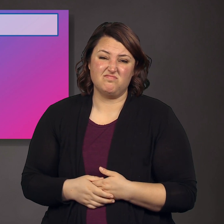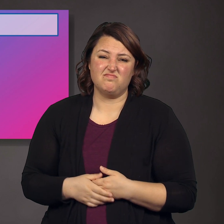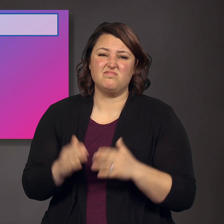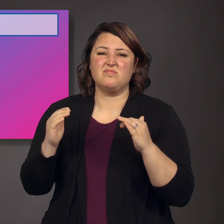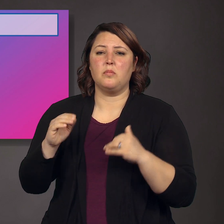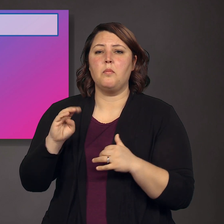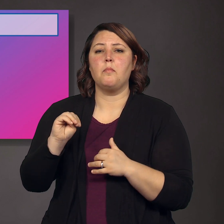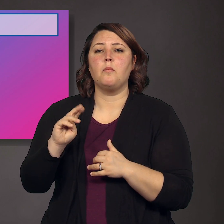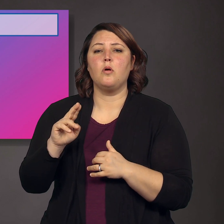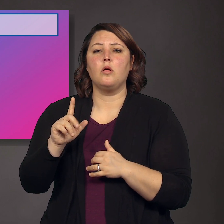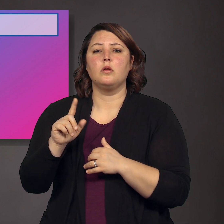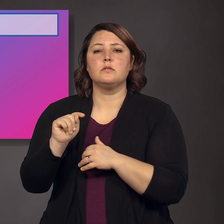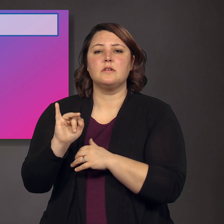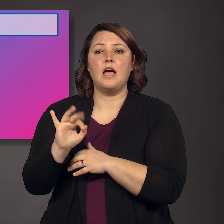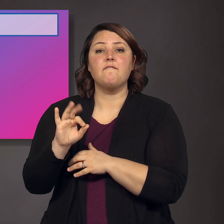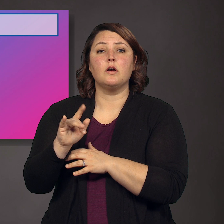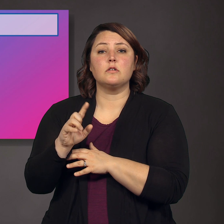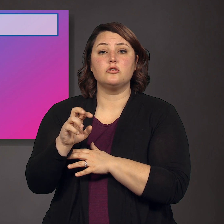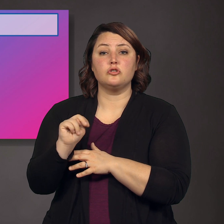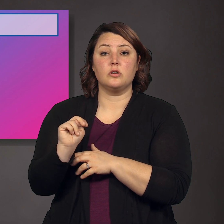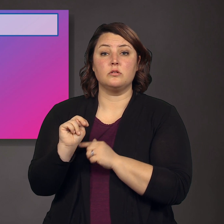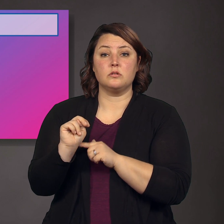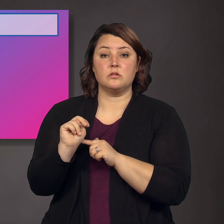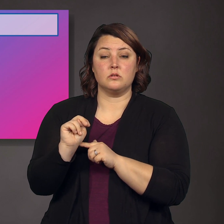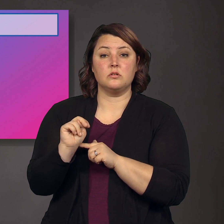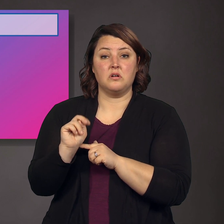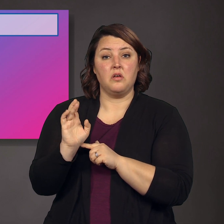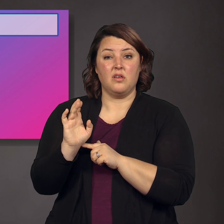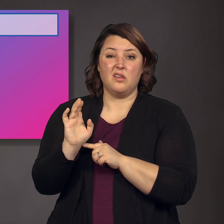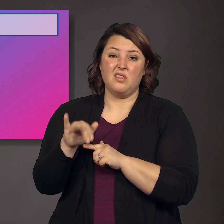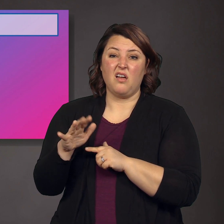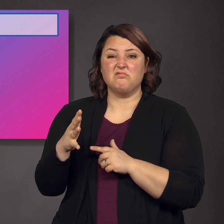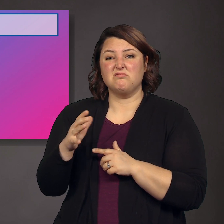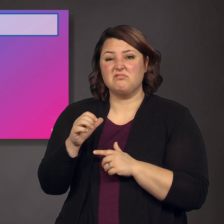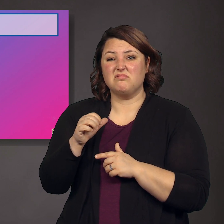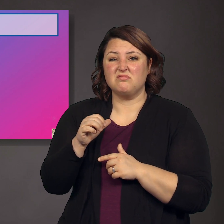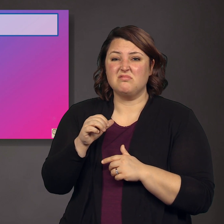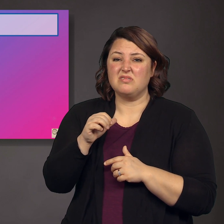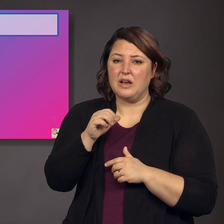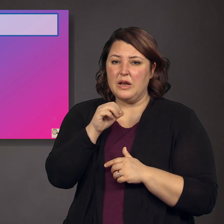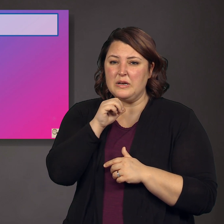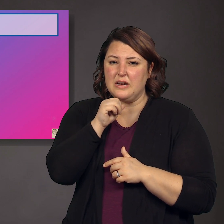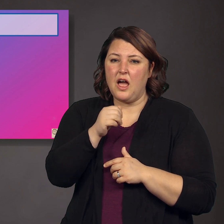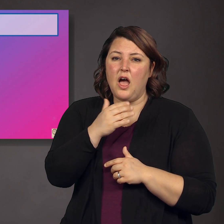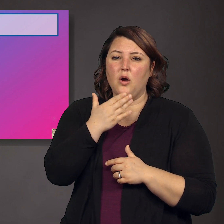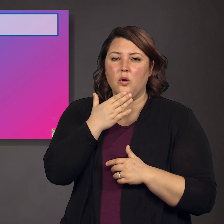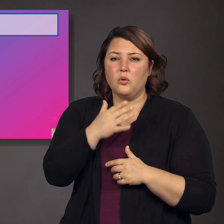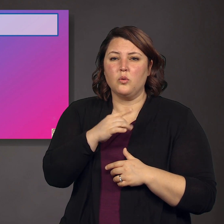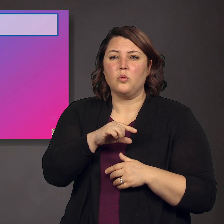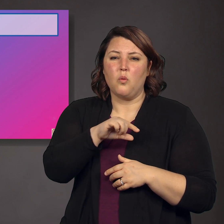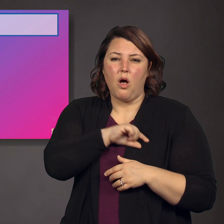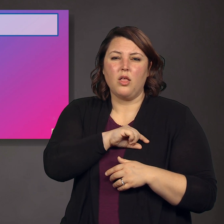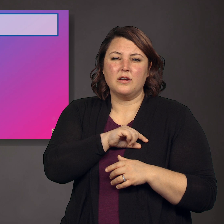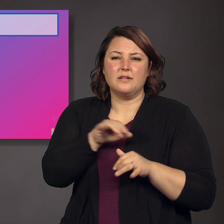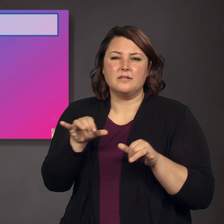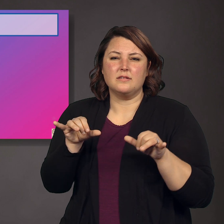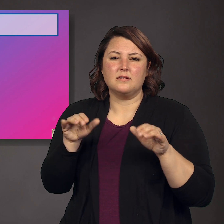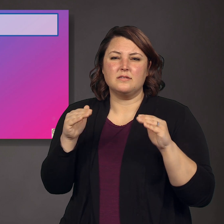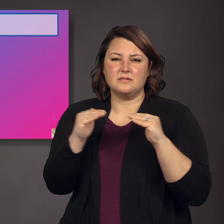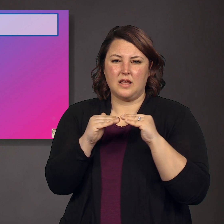Multifunction units aren't as good quality as a good flatbed scanner. I know that a lot of people probably that's all they have,